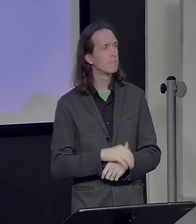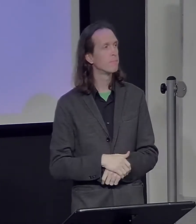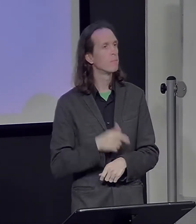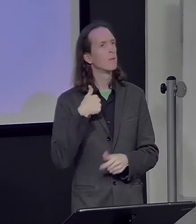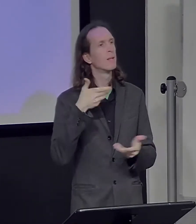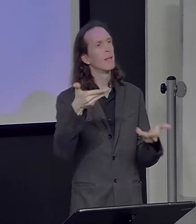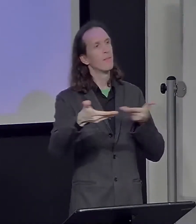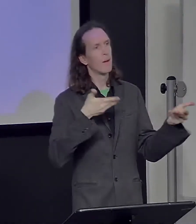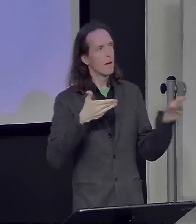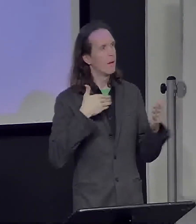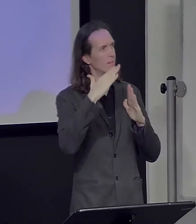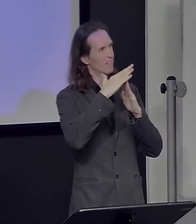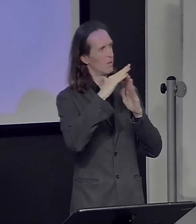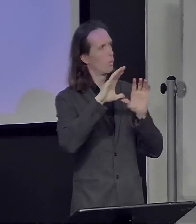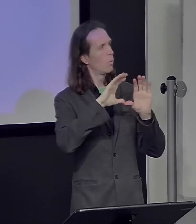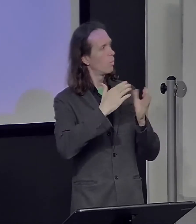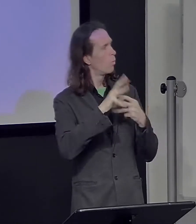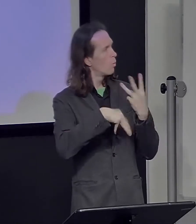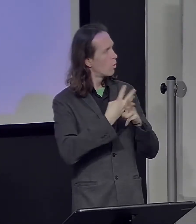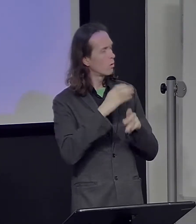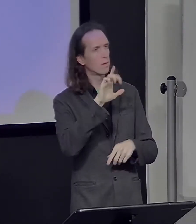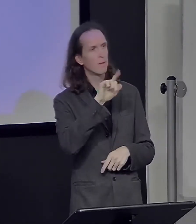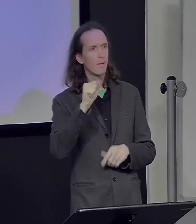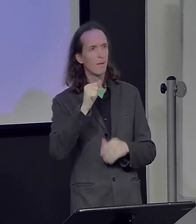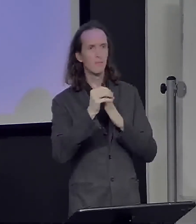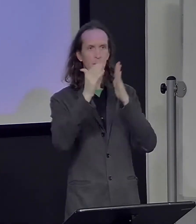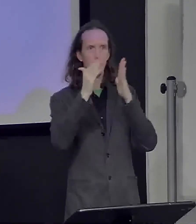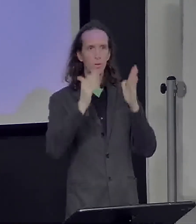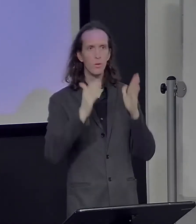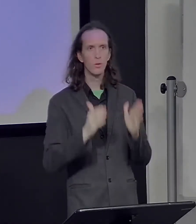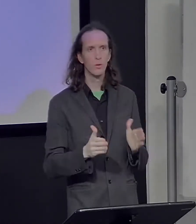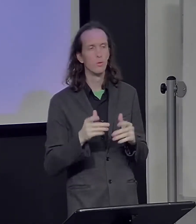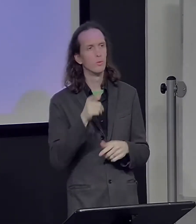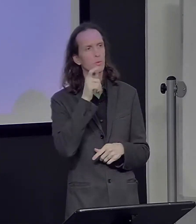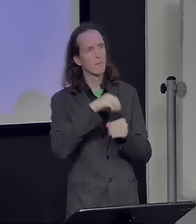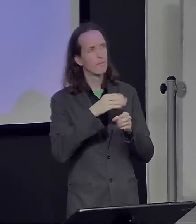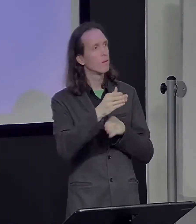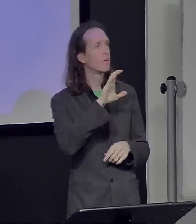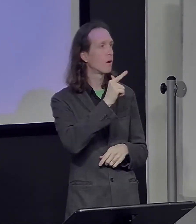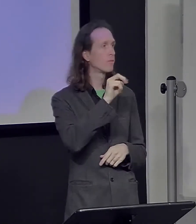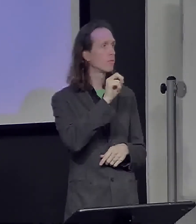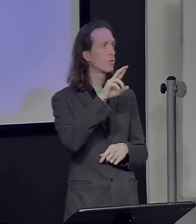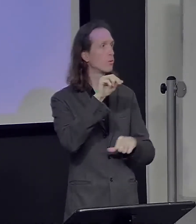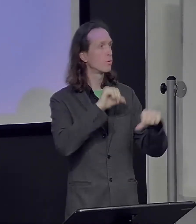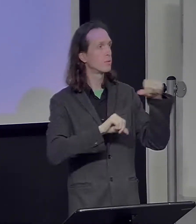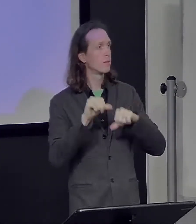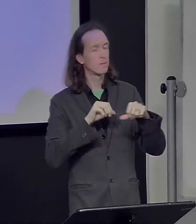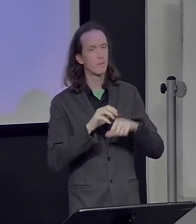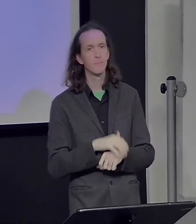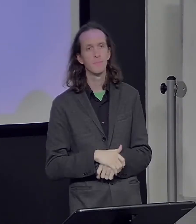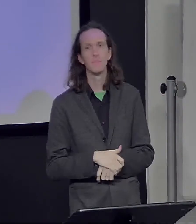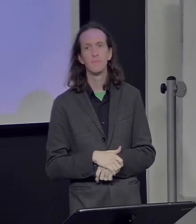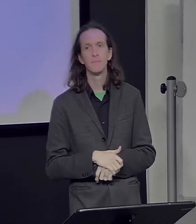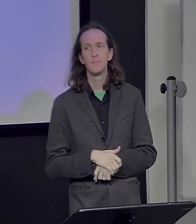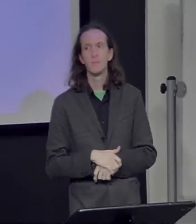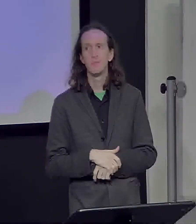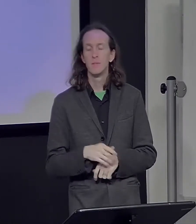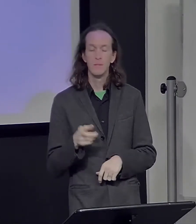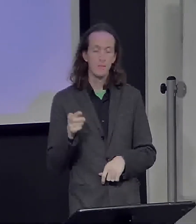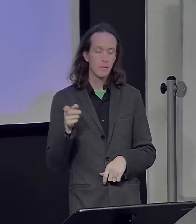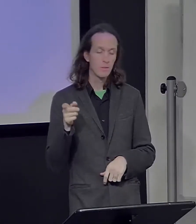lecture series. And this year, I mean, we through the years have invited top leaders in the field of cognitive neuroscience.